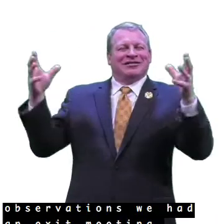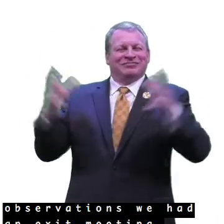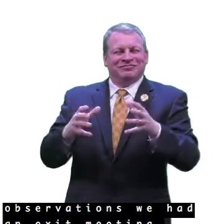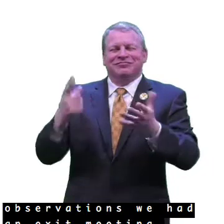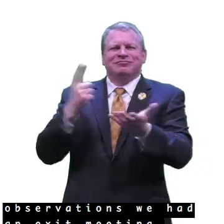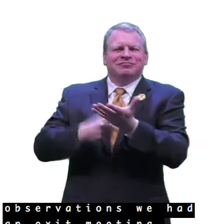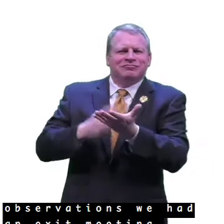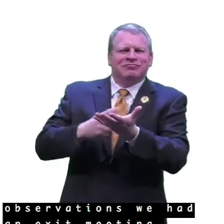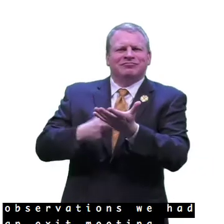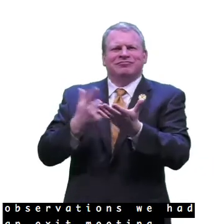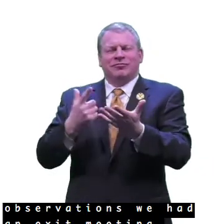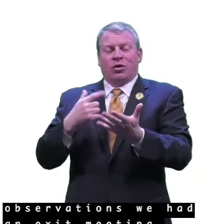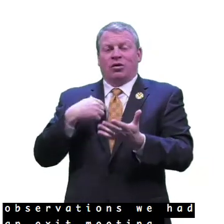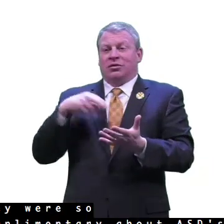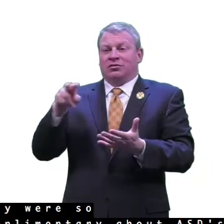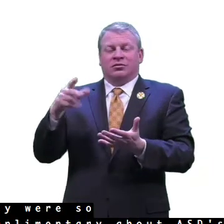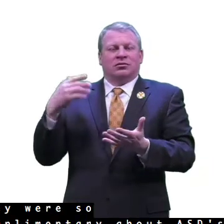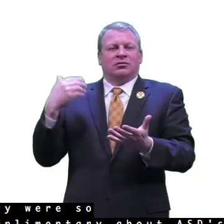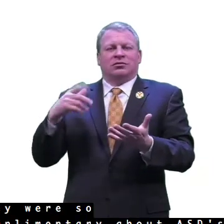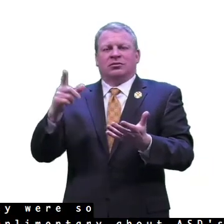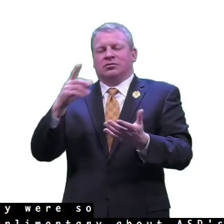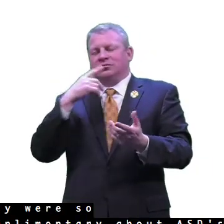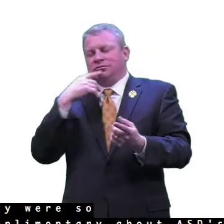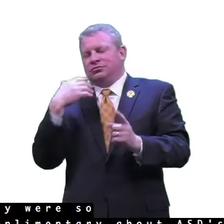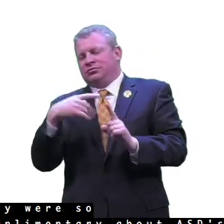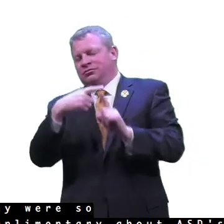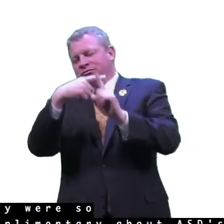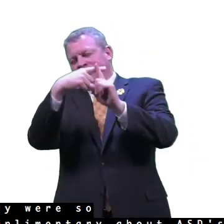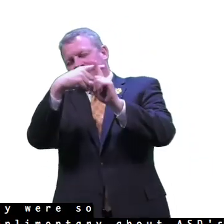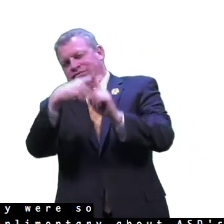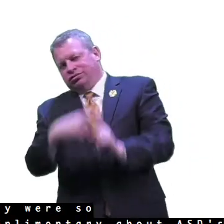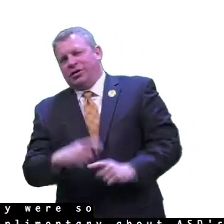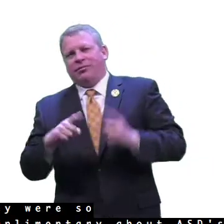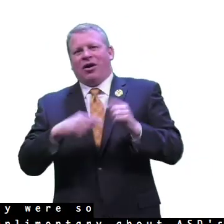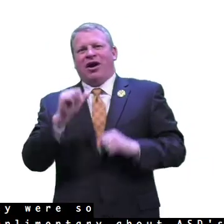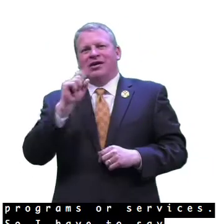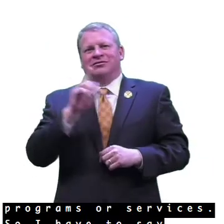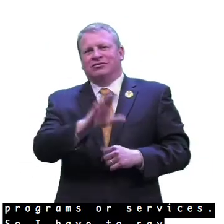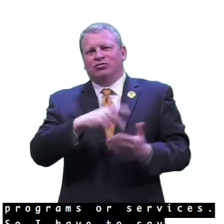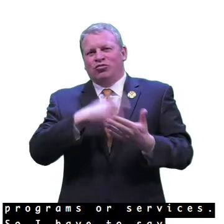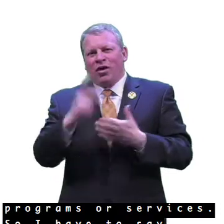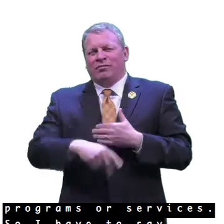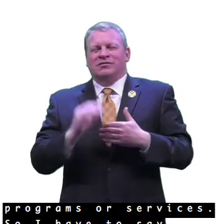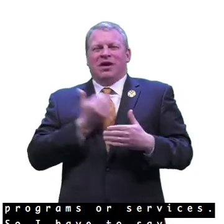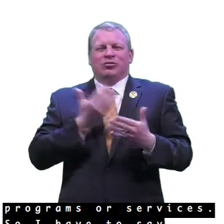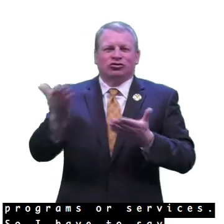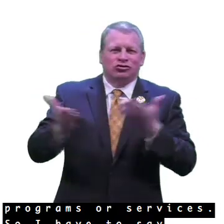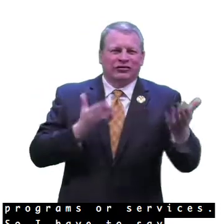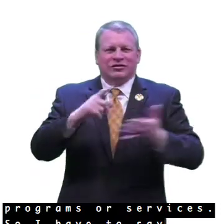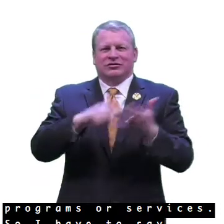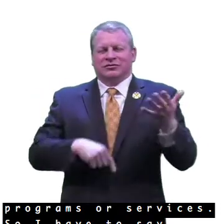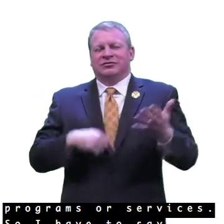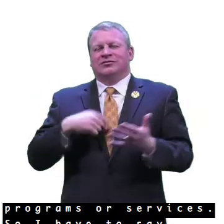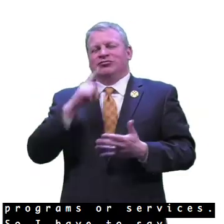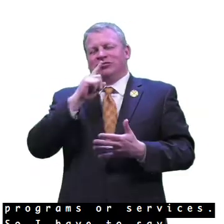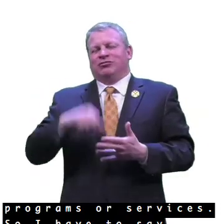observations, we had an exit meeting. And they were so complimentary about ASD's programs, our services. So I have to say I'm